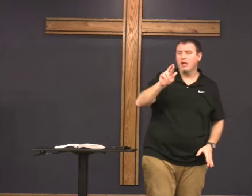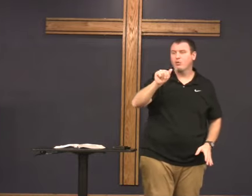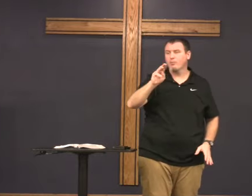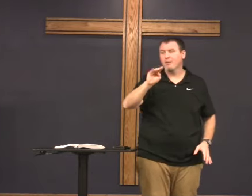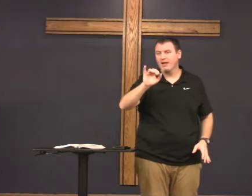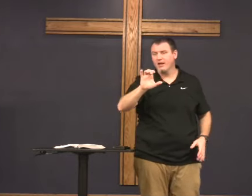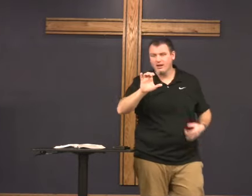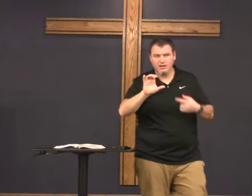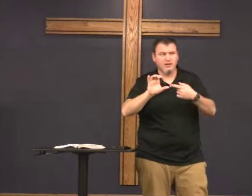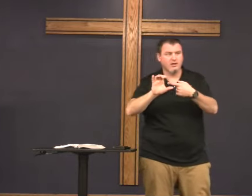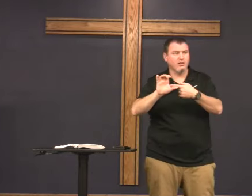Aramaic.